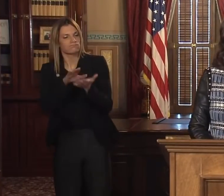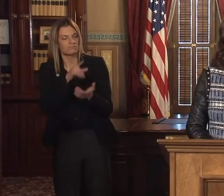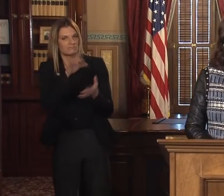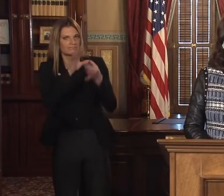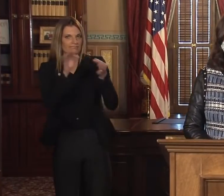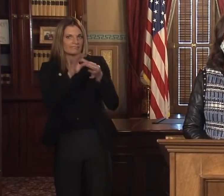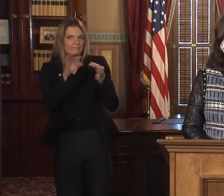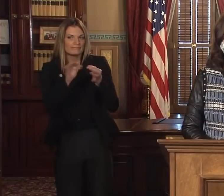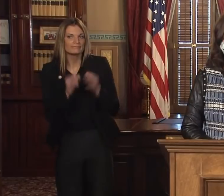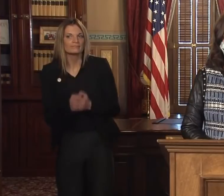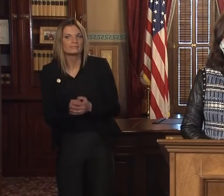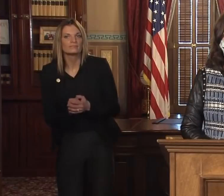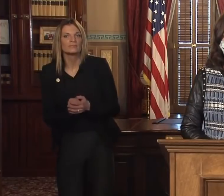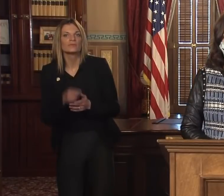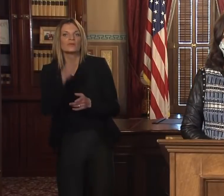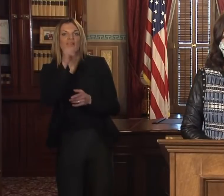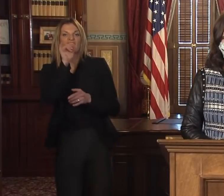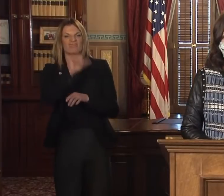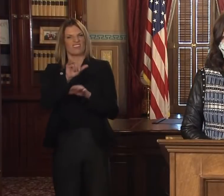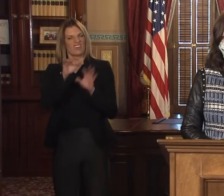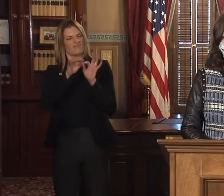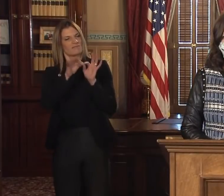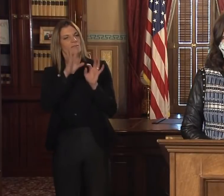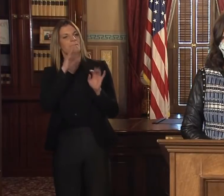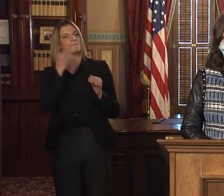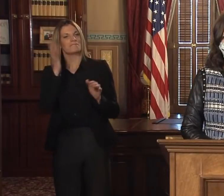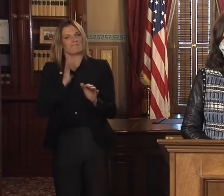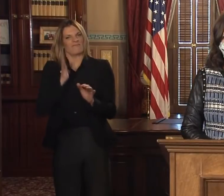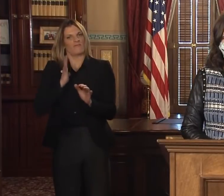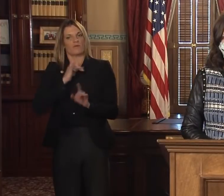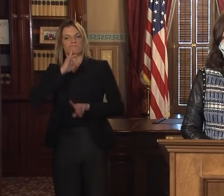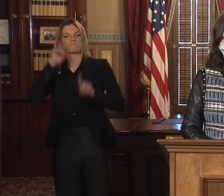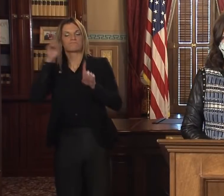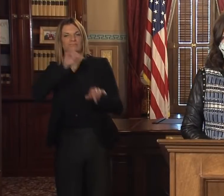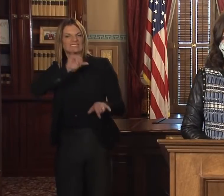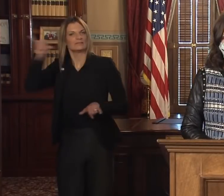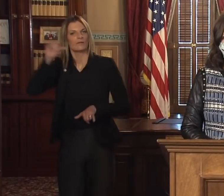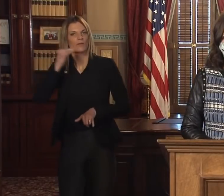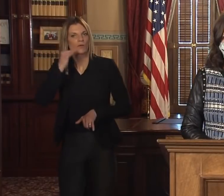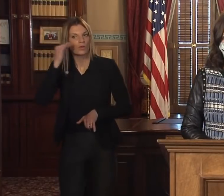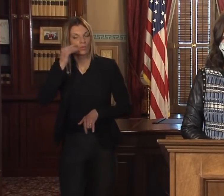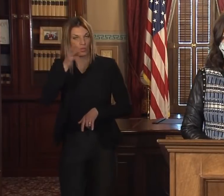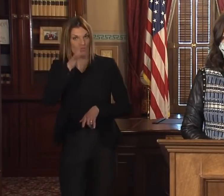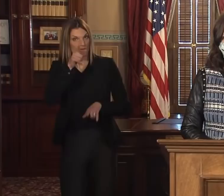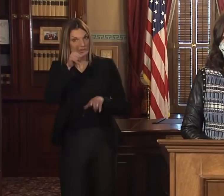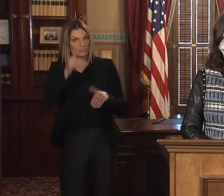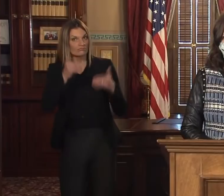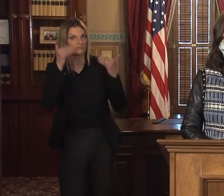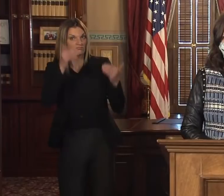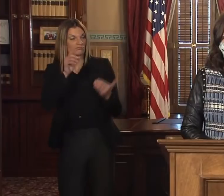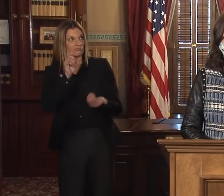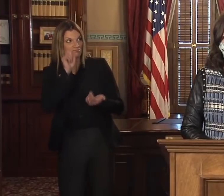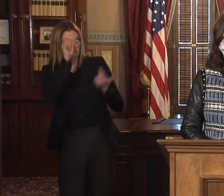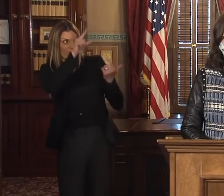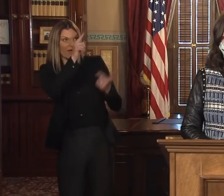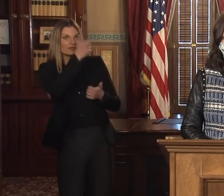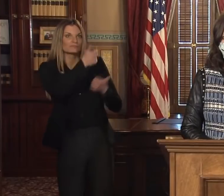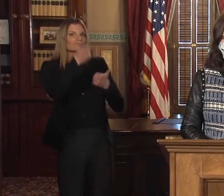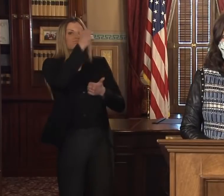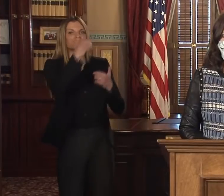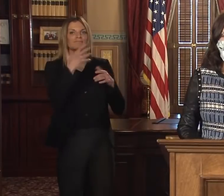spring was your stay-at-home order. Will you be asking MDHHS or the legislature to put another one in